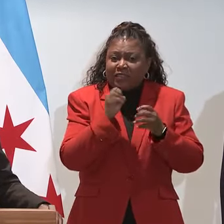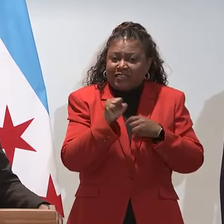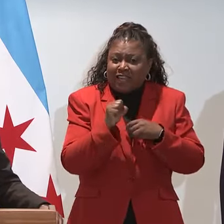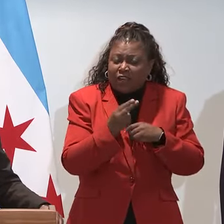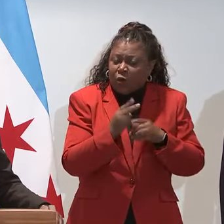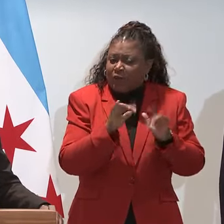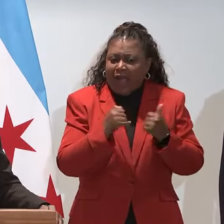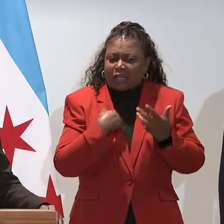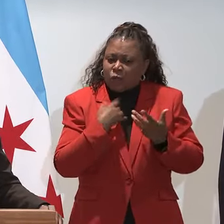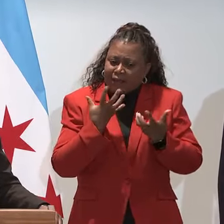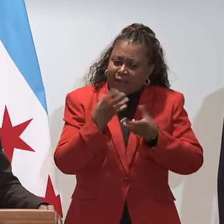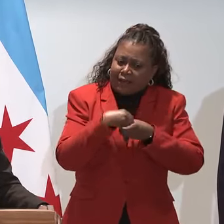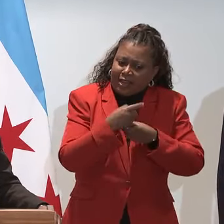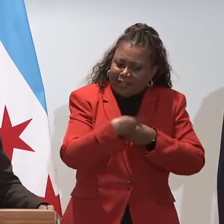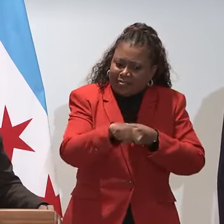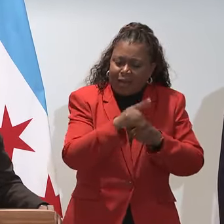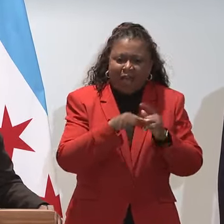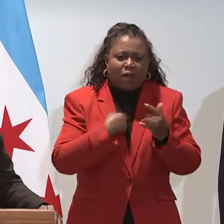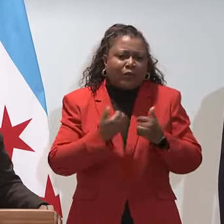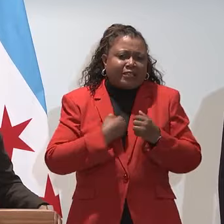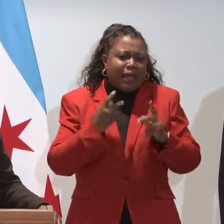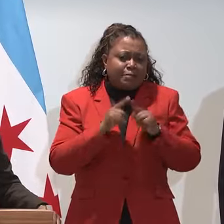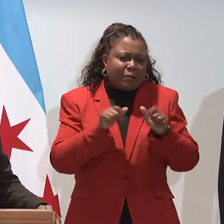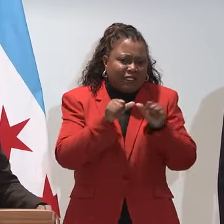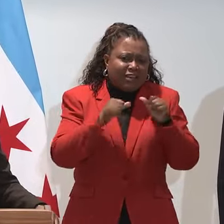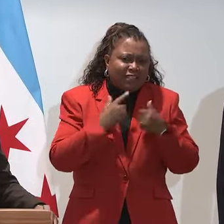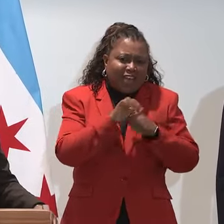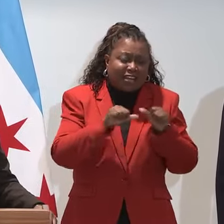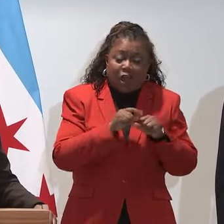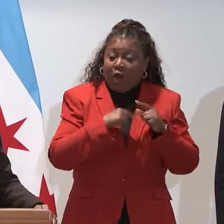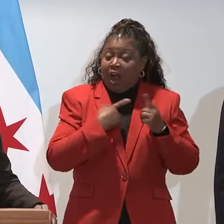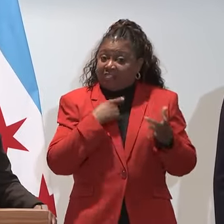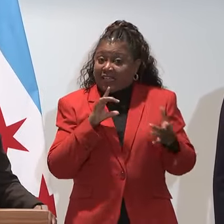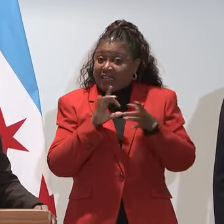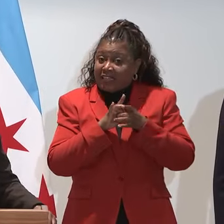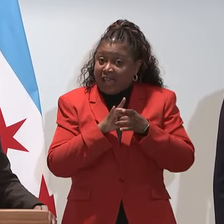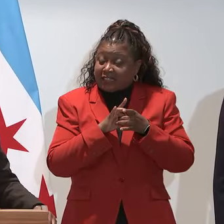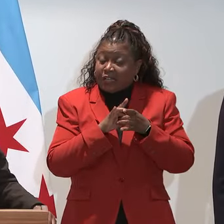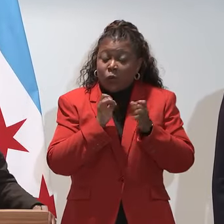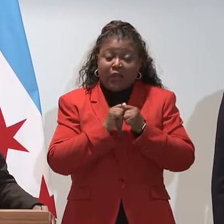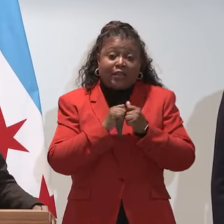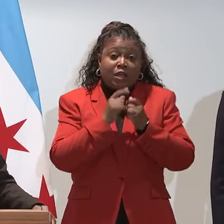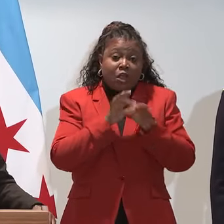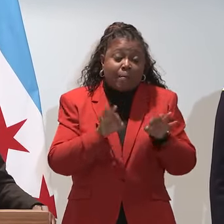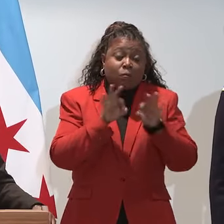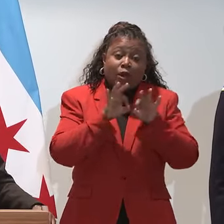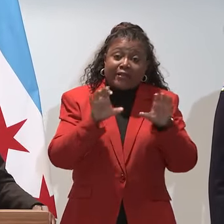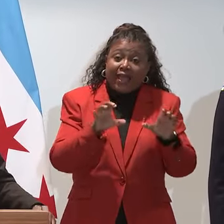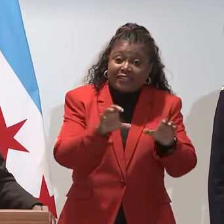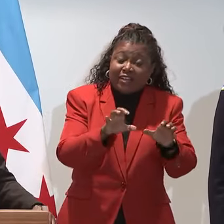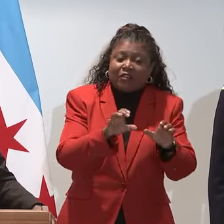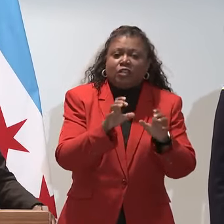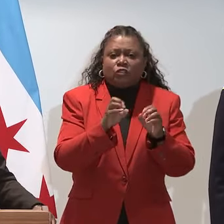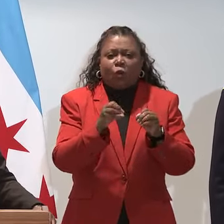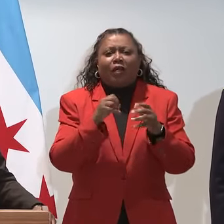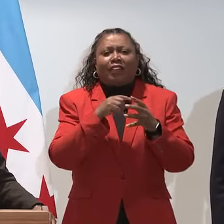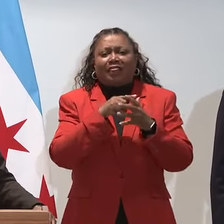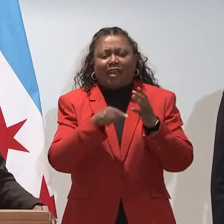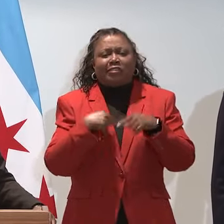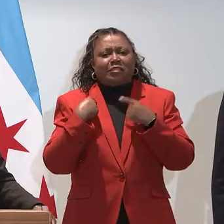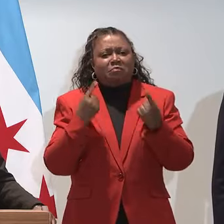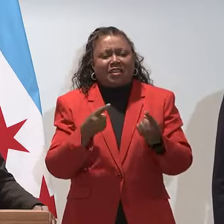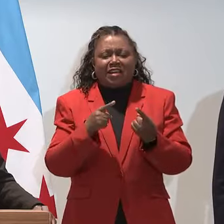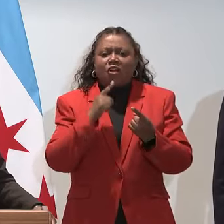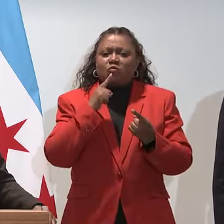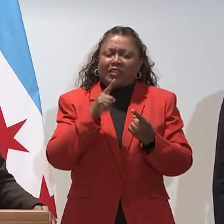stakeholders? How can we engage them? How many young people live in that area? Are they connected up with meaningful activities? So there's been